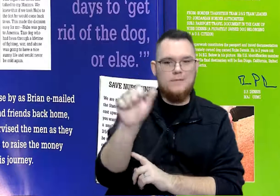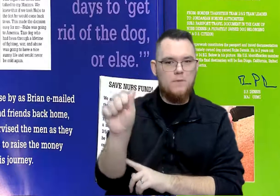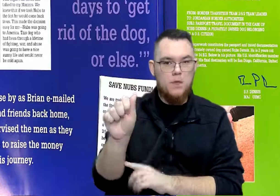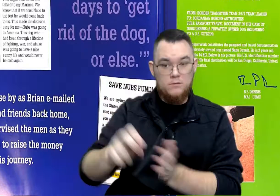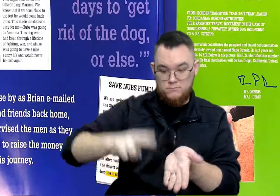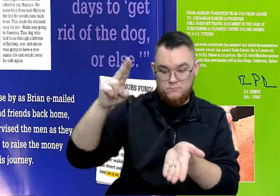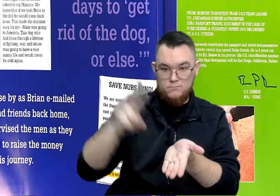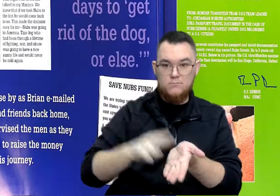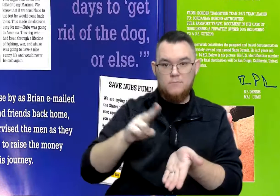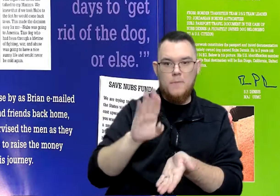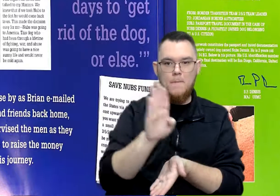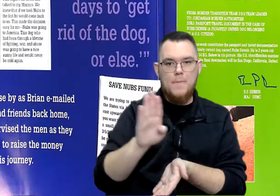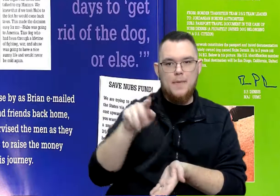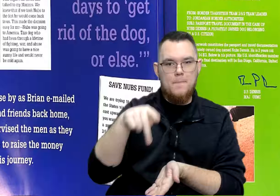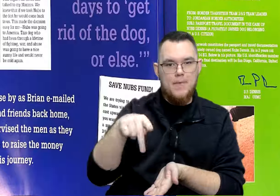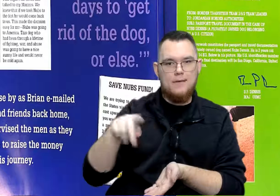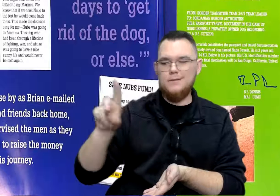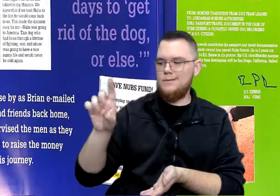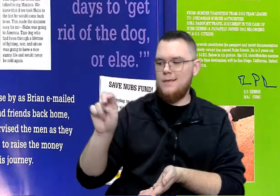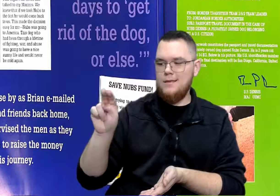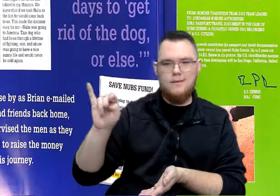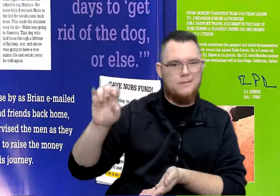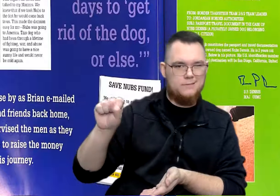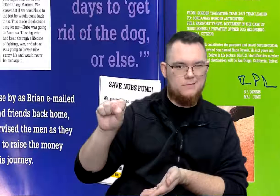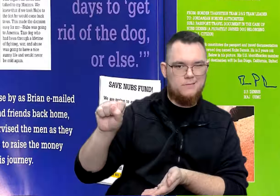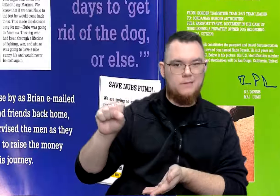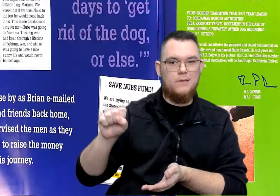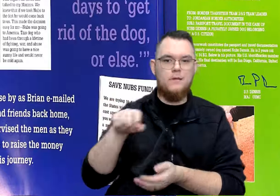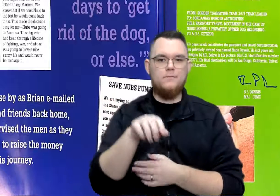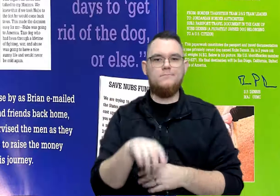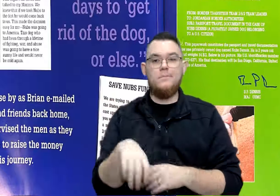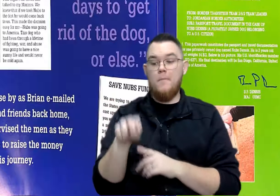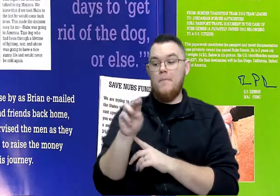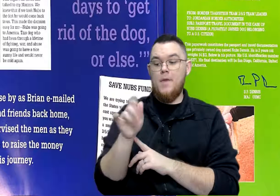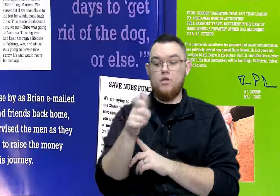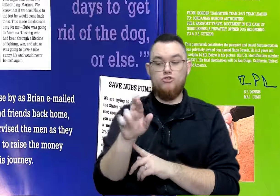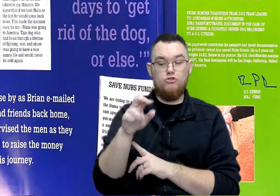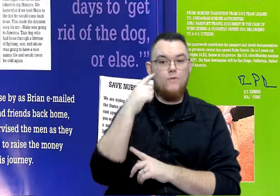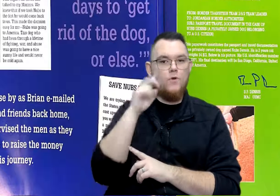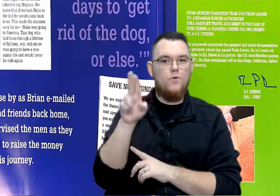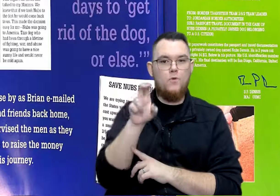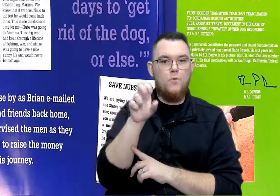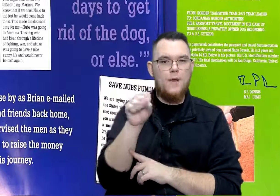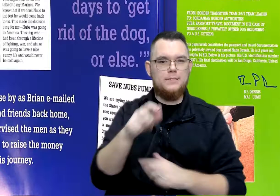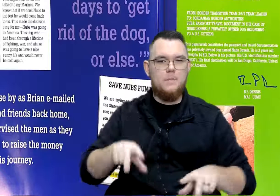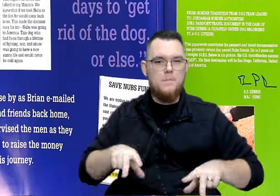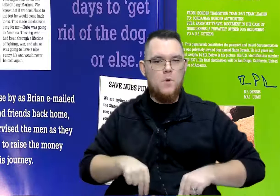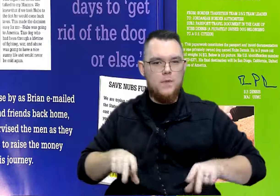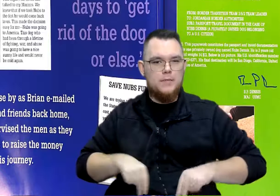Signed, B.P. Dennis, Major of the U.S. Marine Corps.